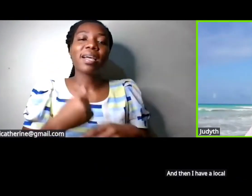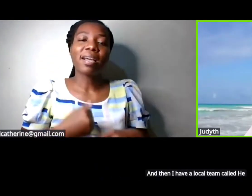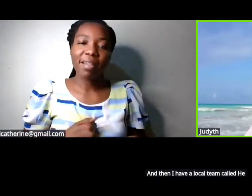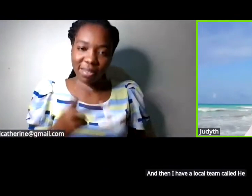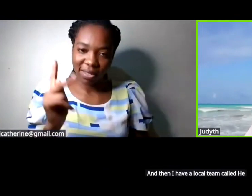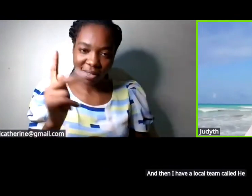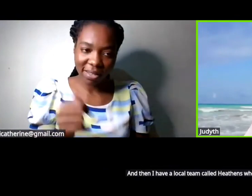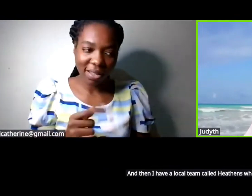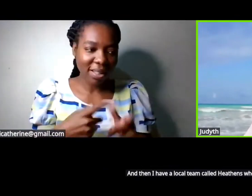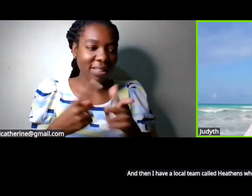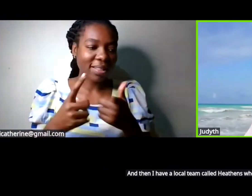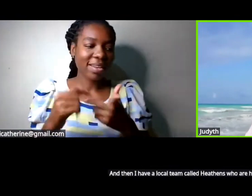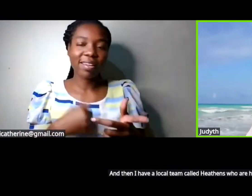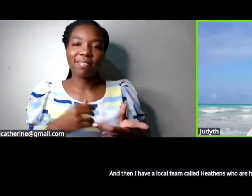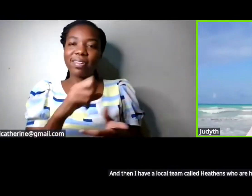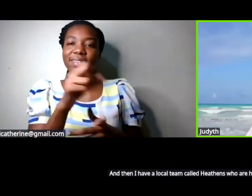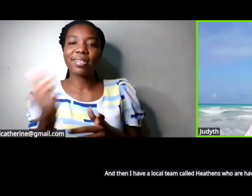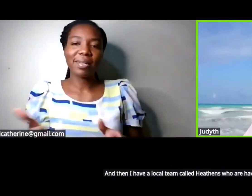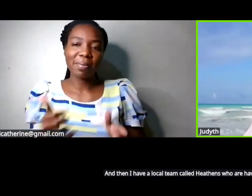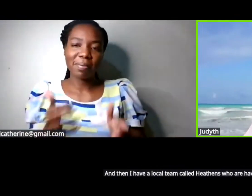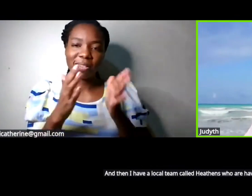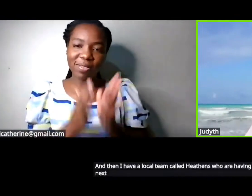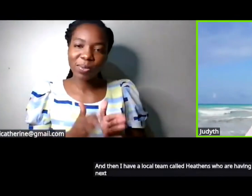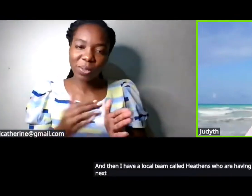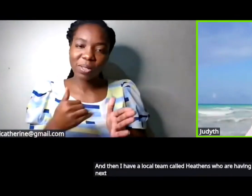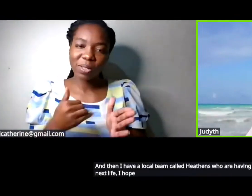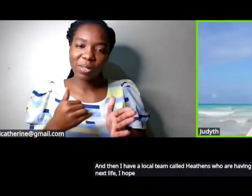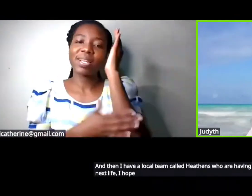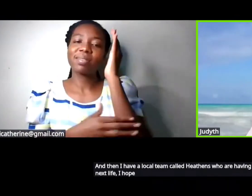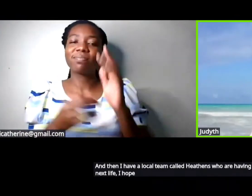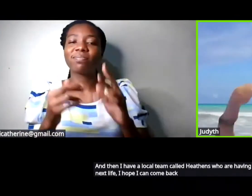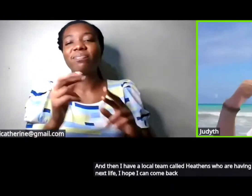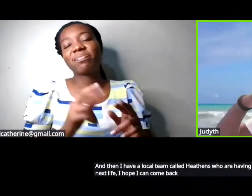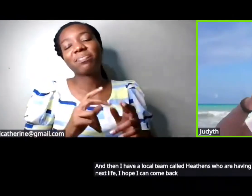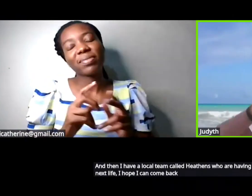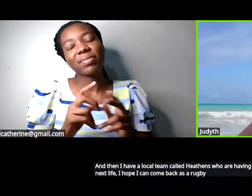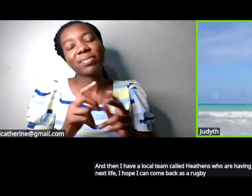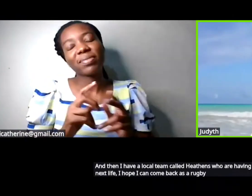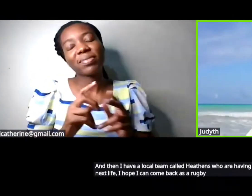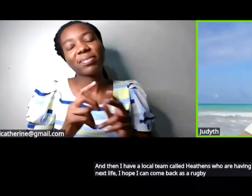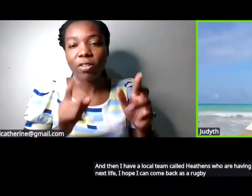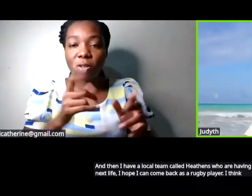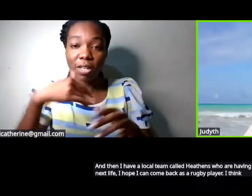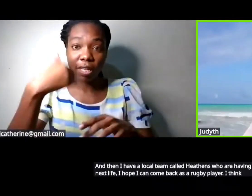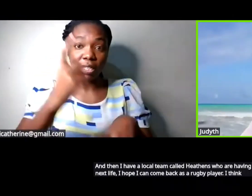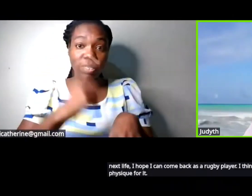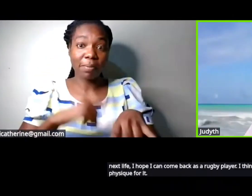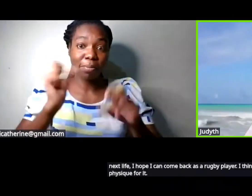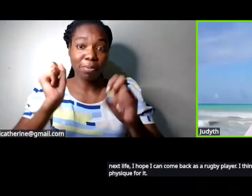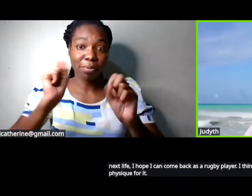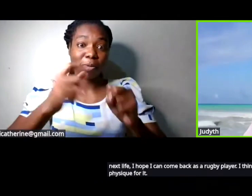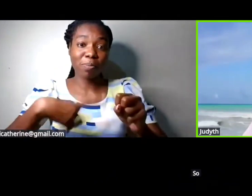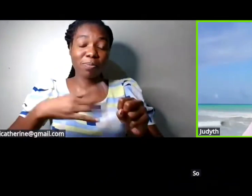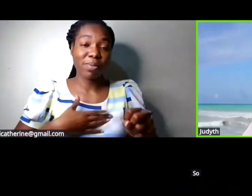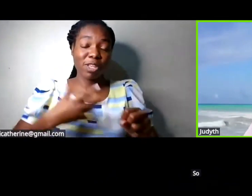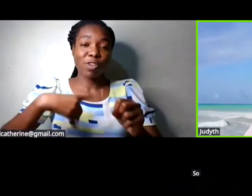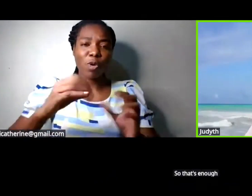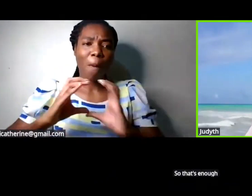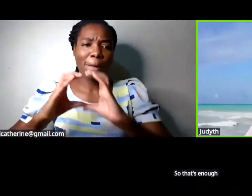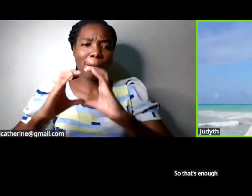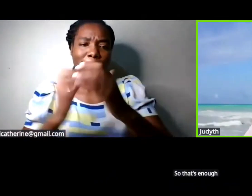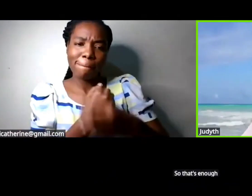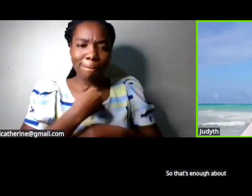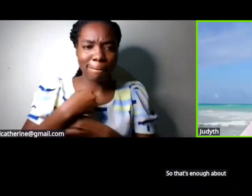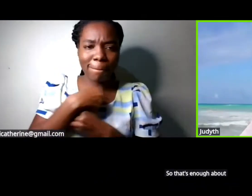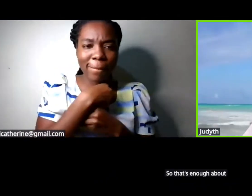having a bad run. In my next life, I hope I can come back as a rugby player. I think I have the physique for it. So that's enough about me.